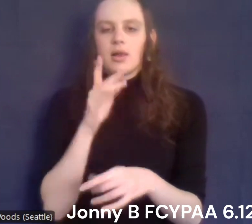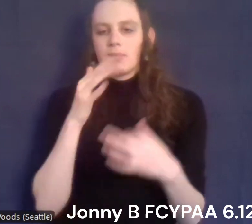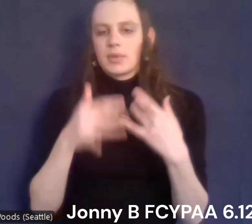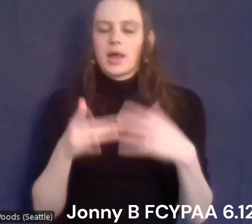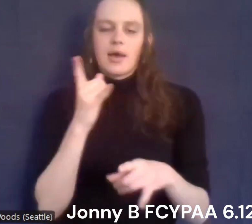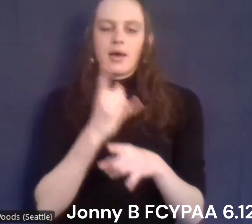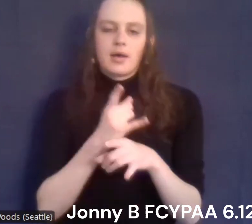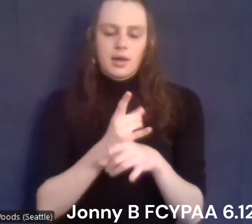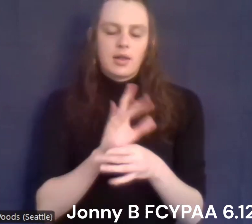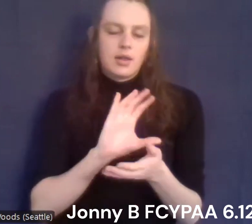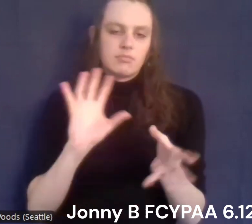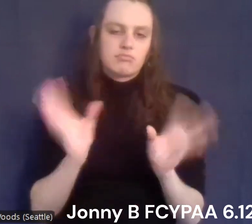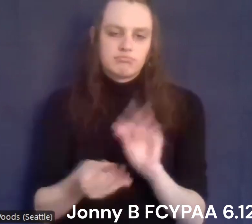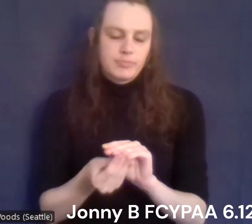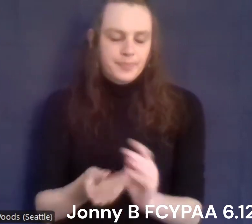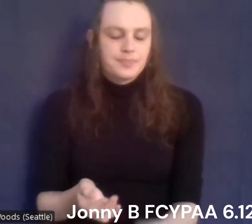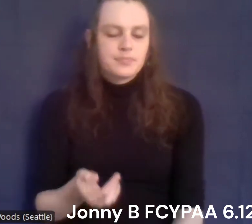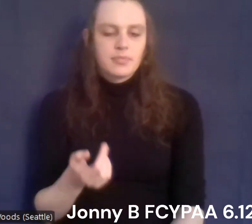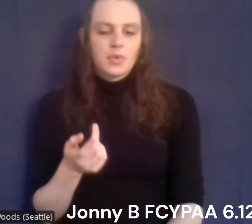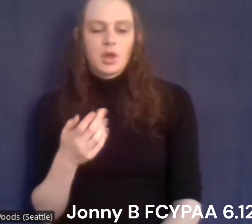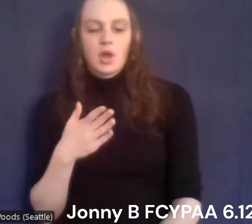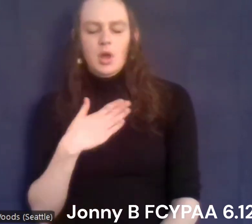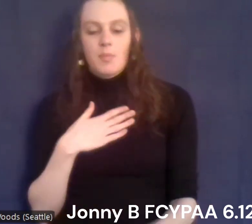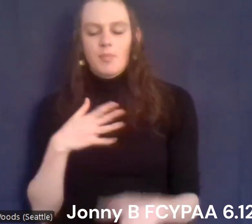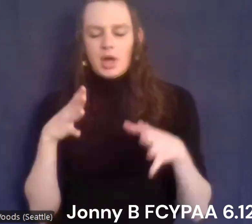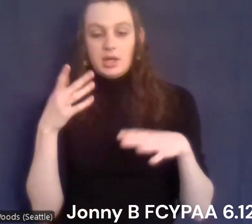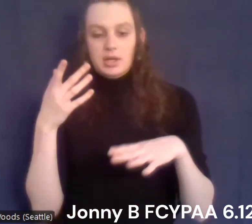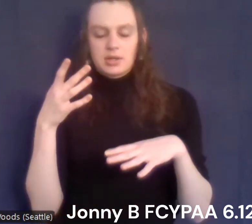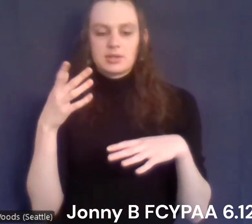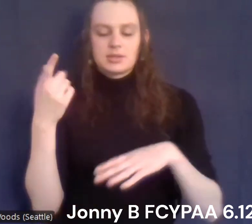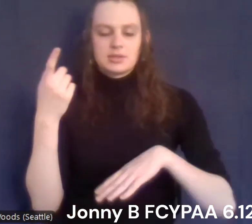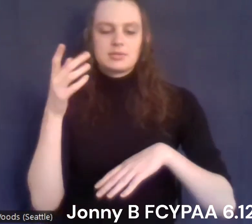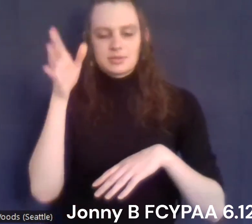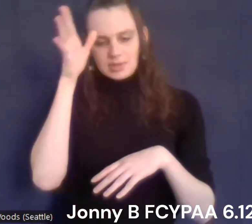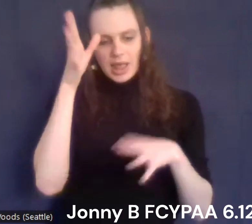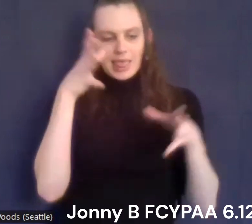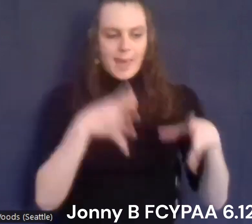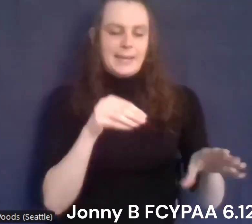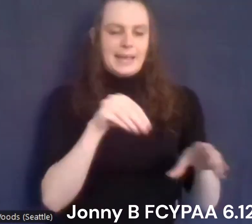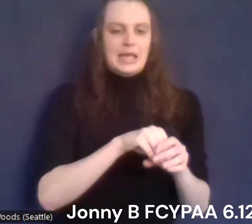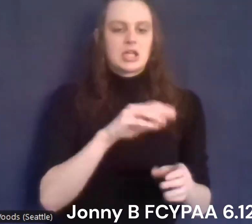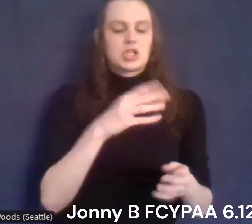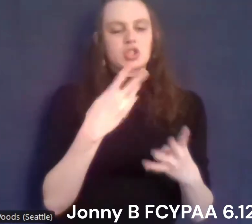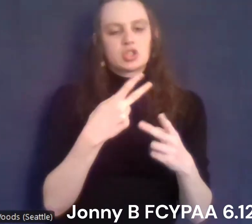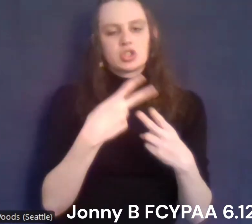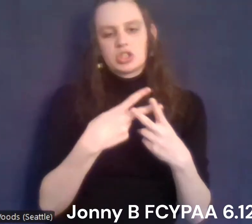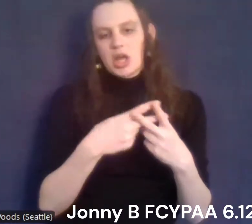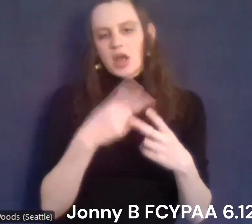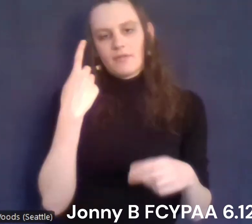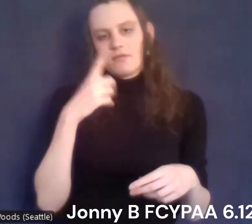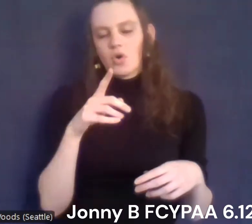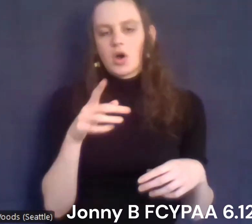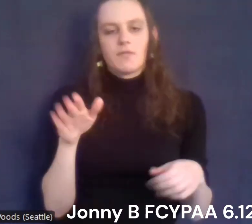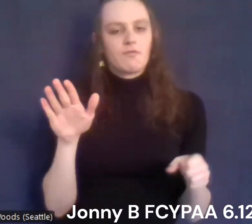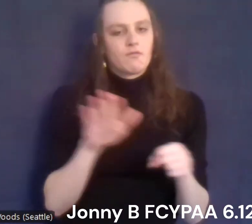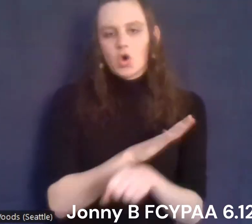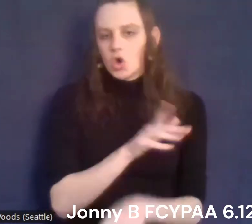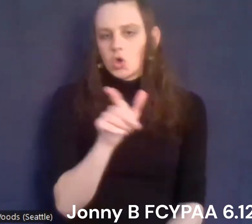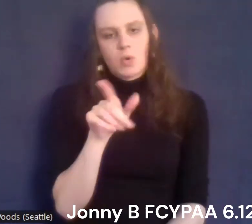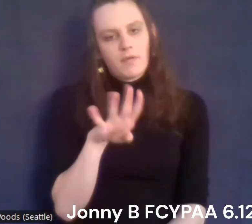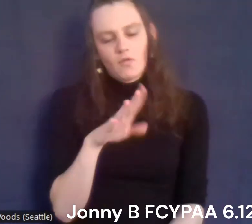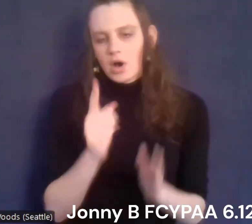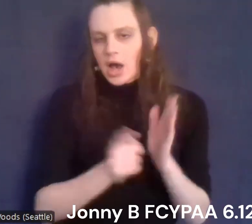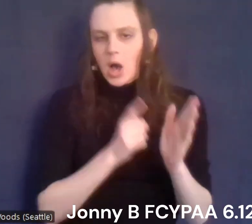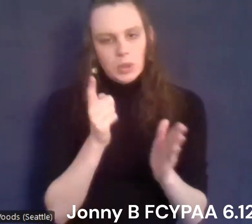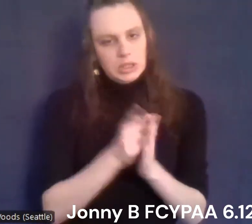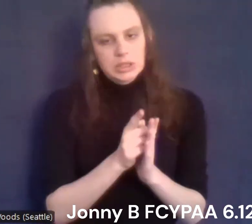um, my dad left me in there for a full 24 hours because he said that's what his dad did to him, and